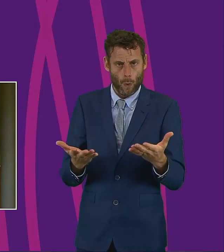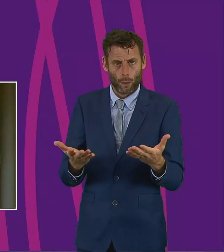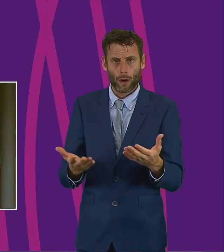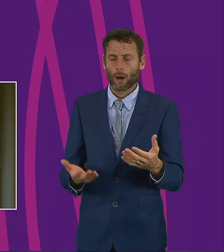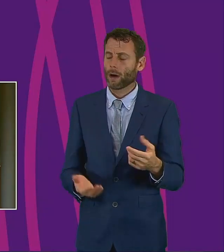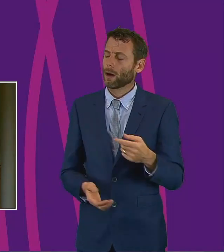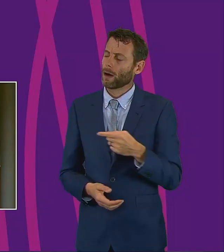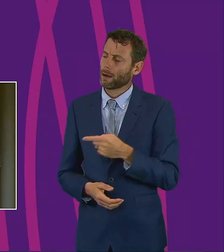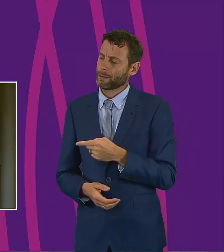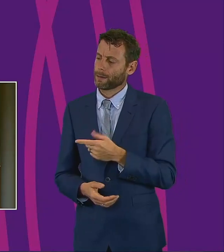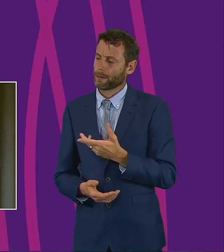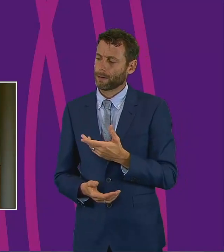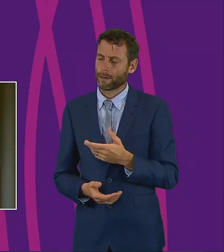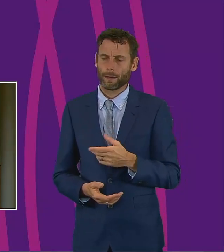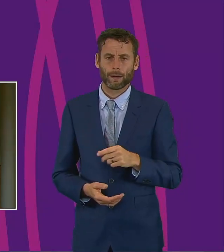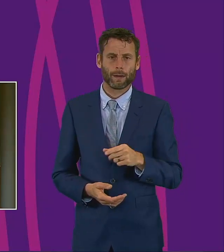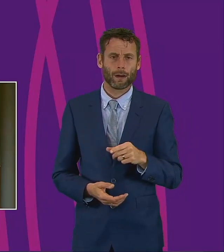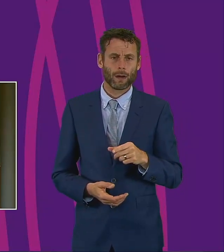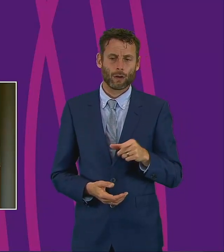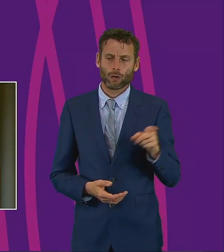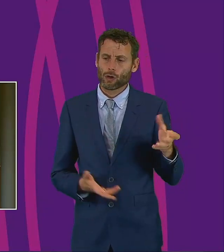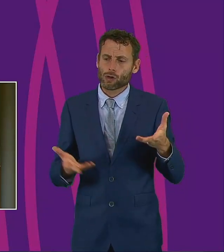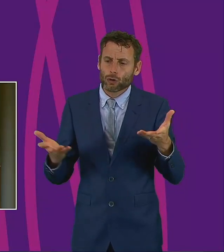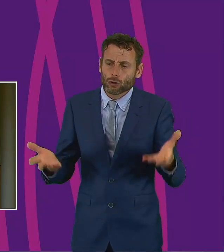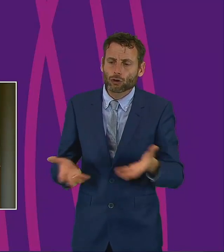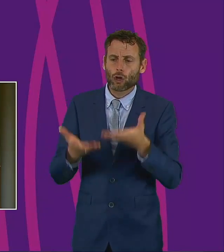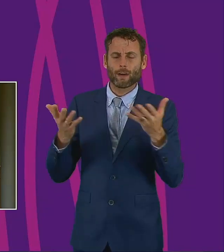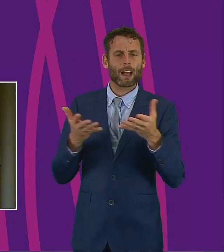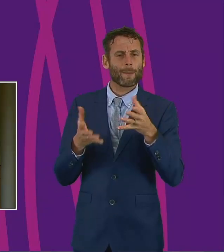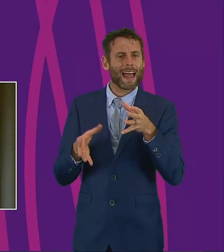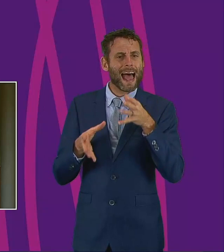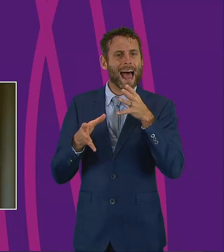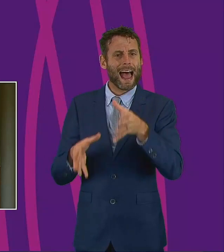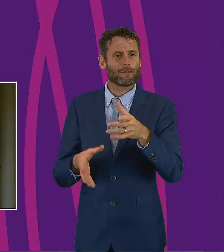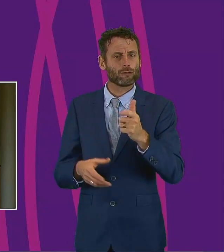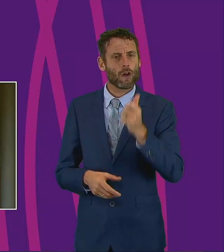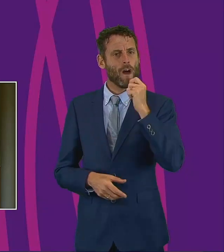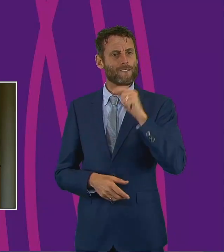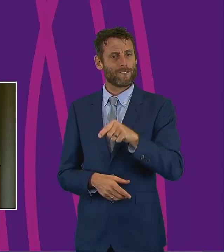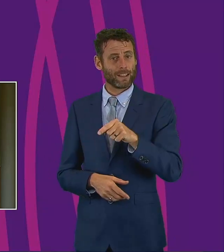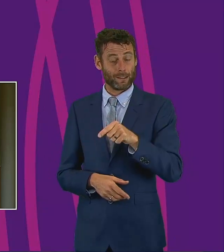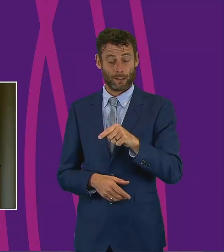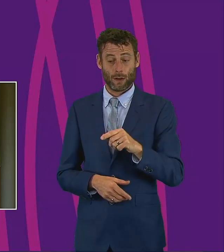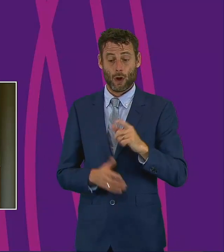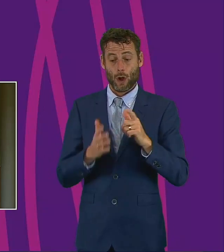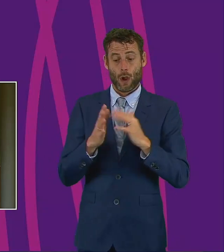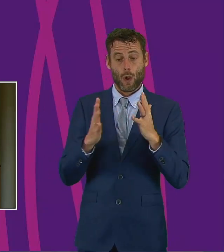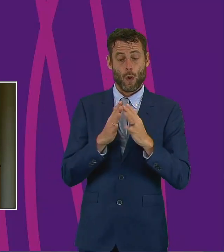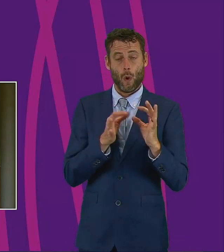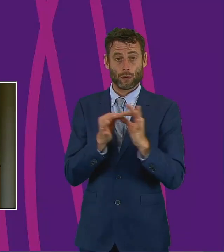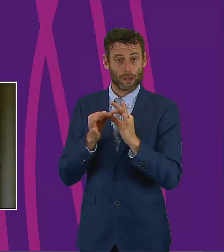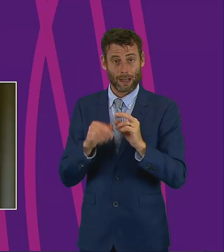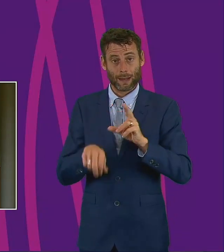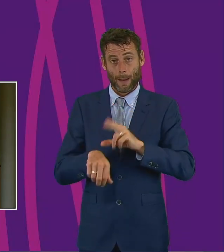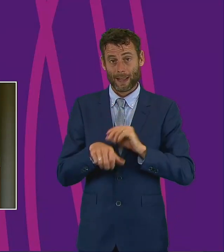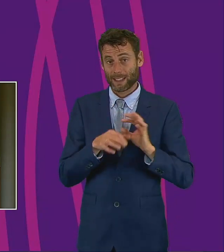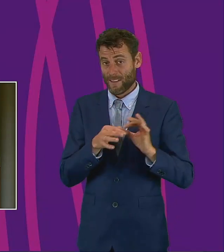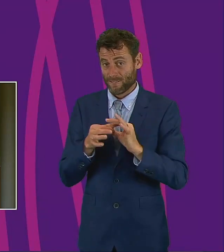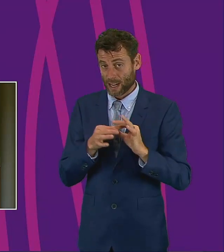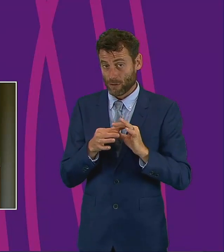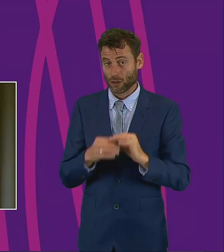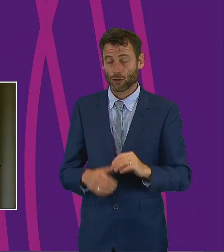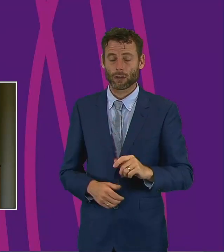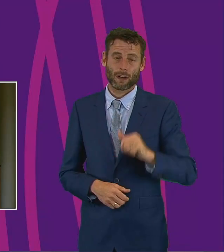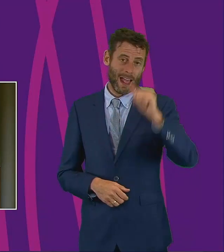offence as proposed in the legislation. The Law Society, the Police Federation, the Catholic